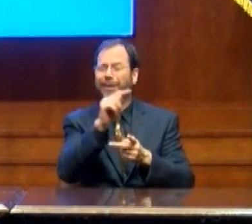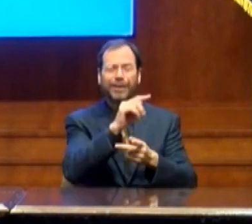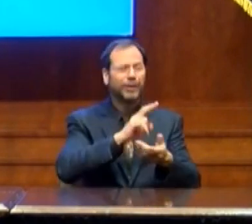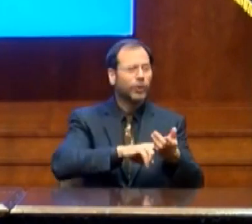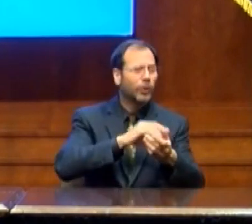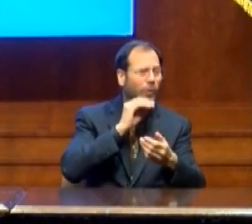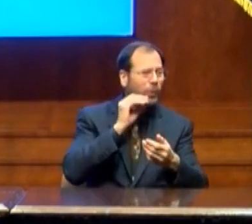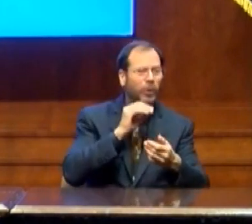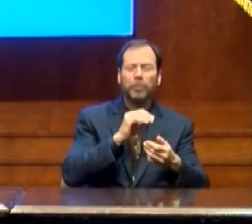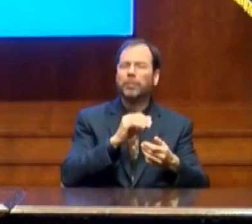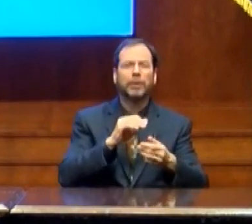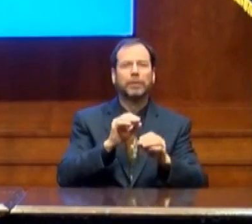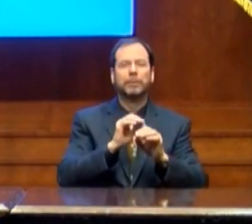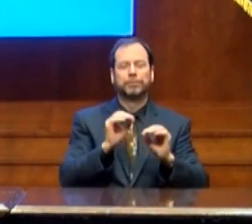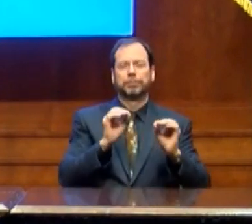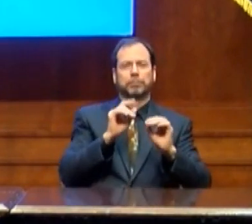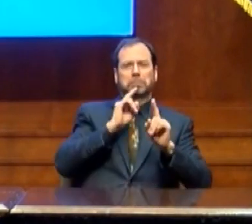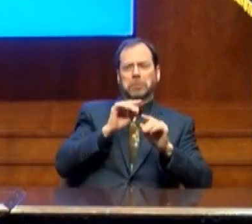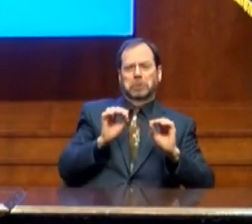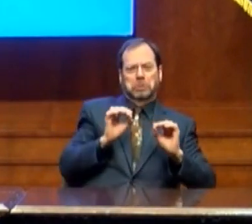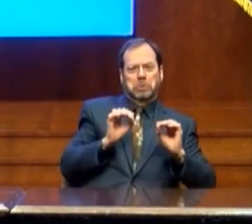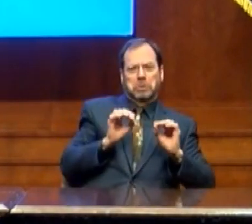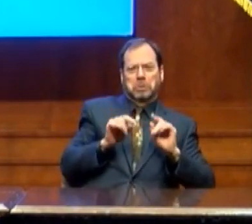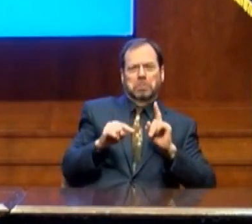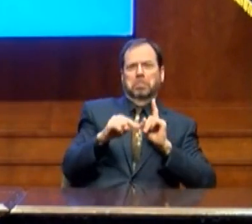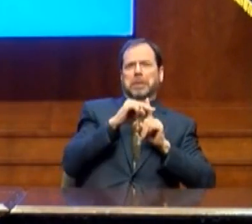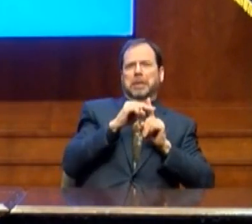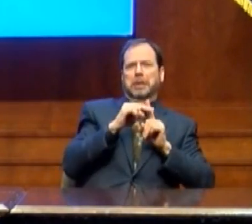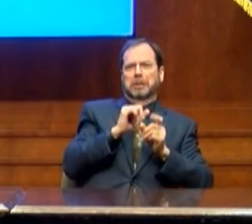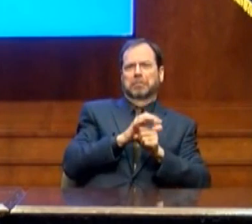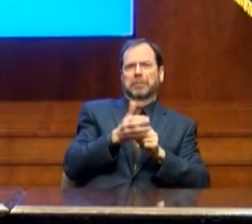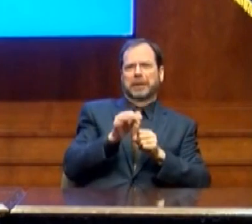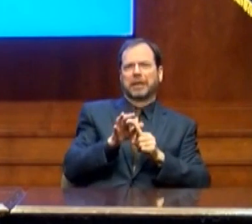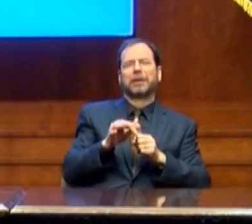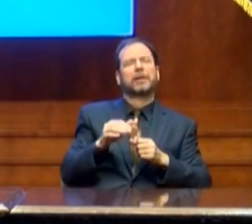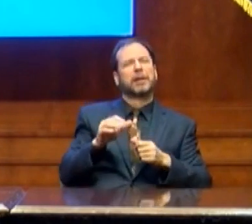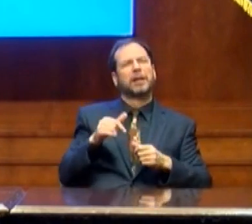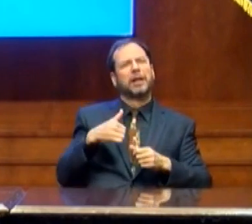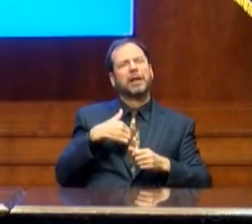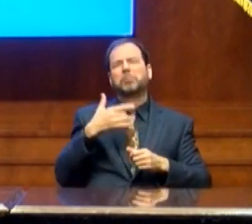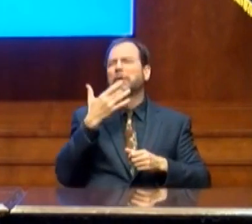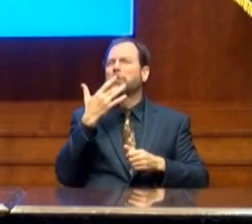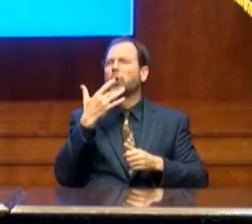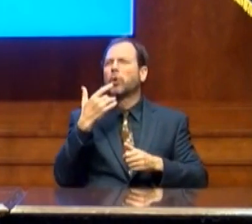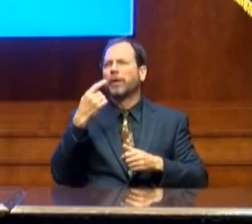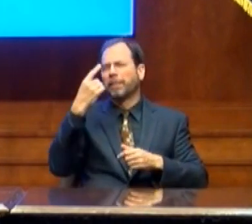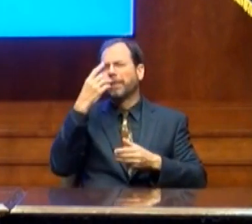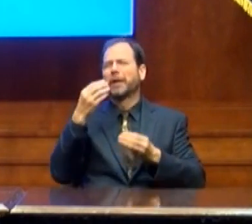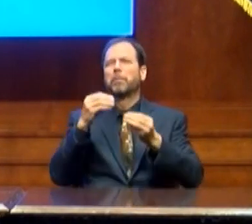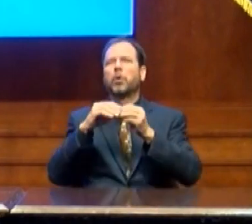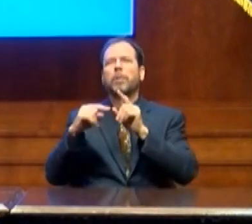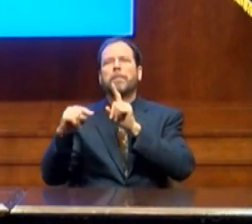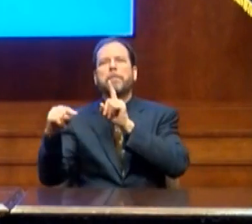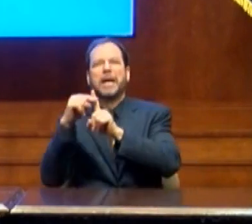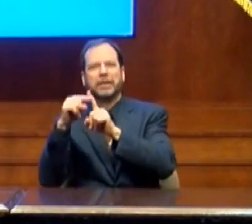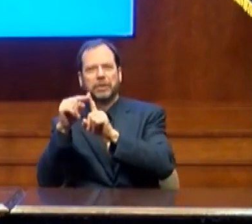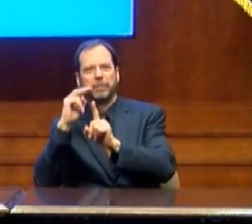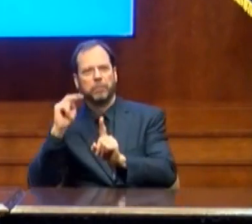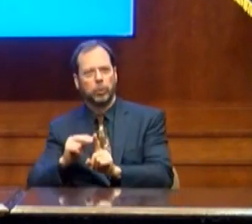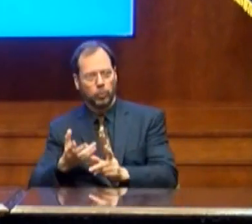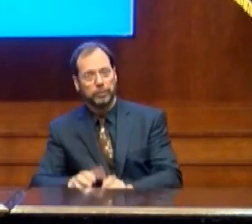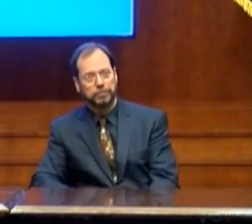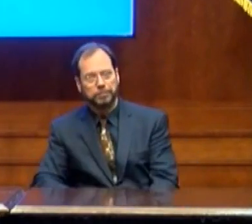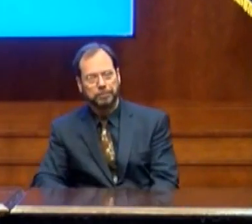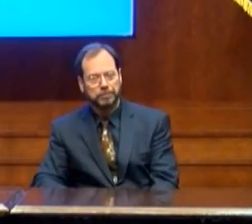institutions, those facilities are not reporting COVID-19. So I prefer to look at it in a positive light in that